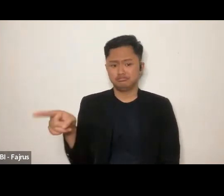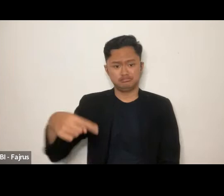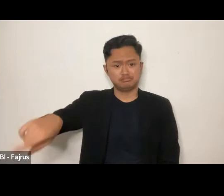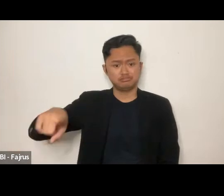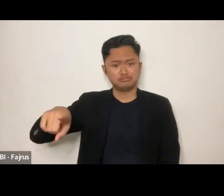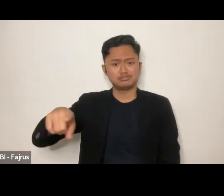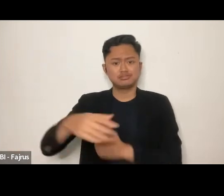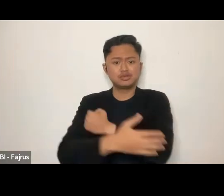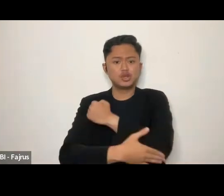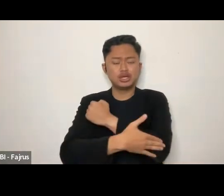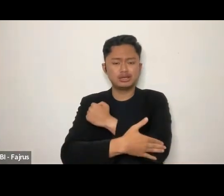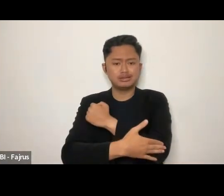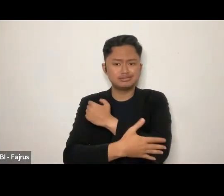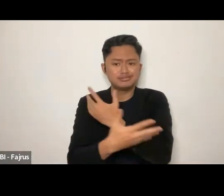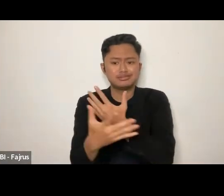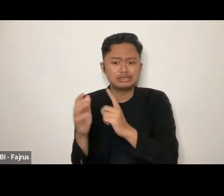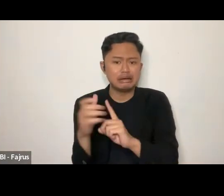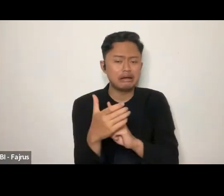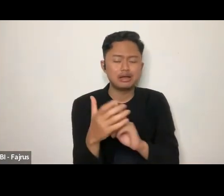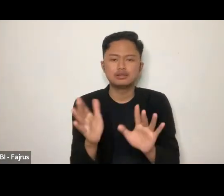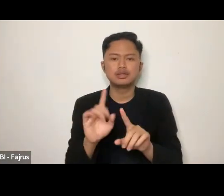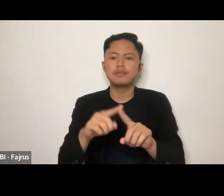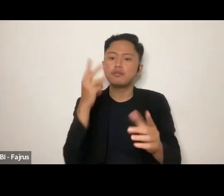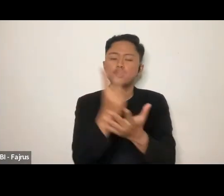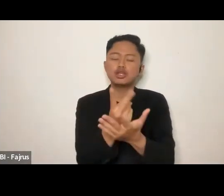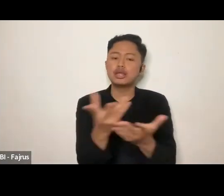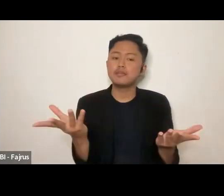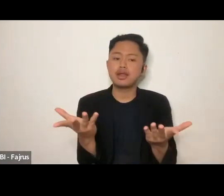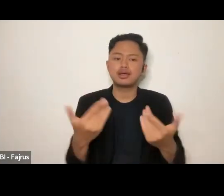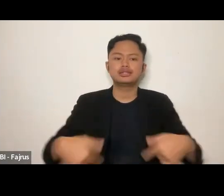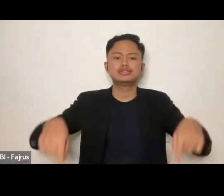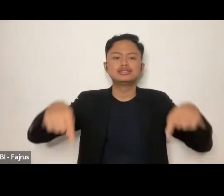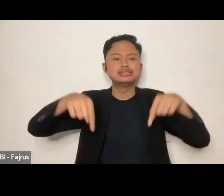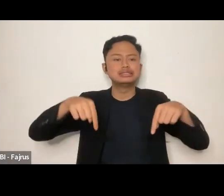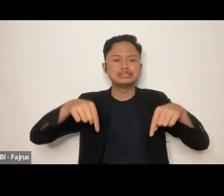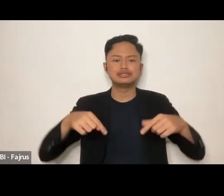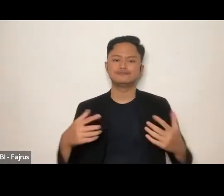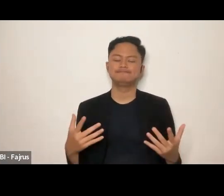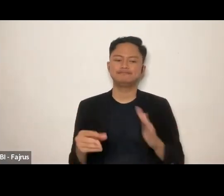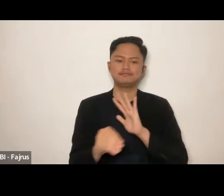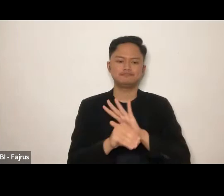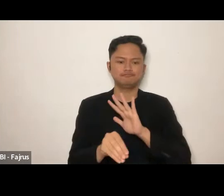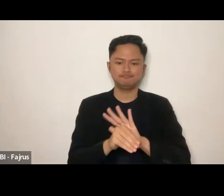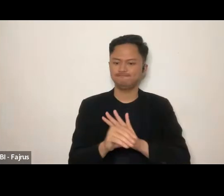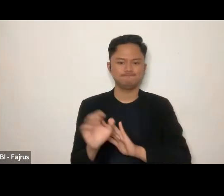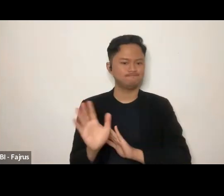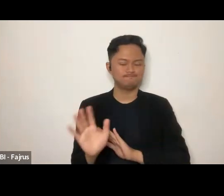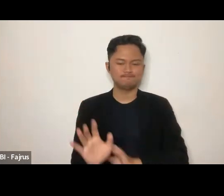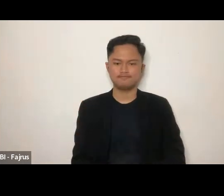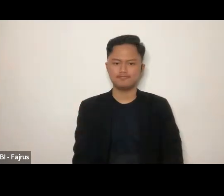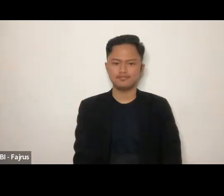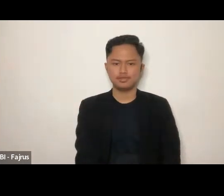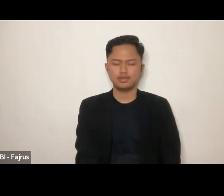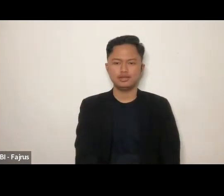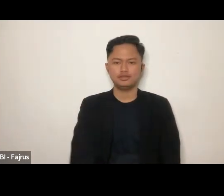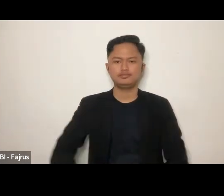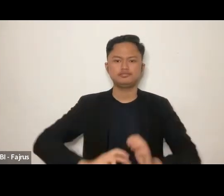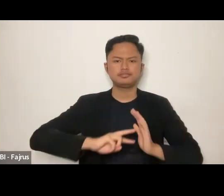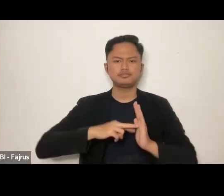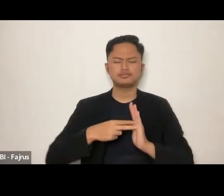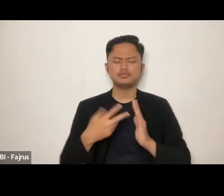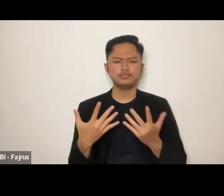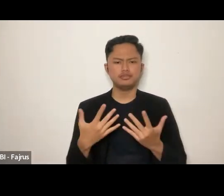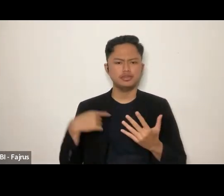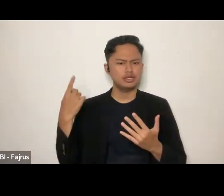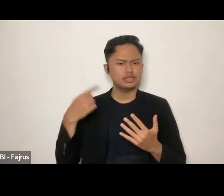countries, but that's not the fact here. That is happening right now in West Papua. So every time we